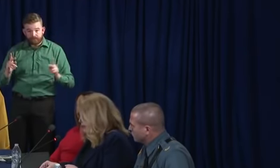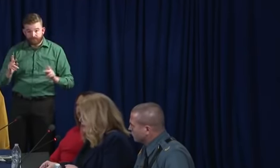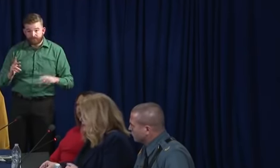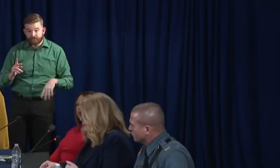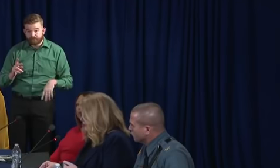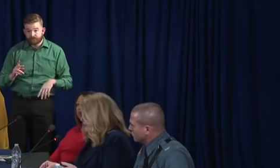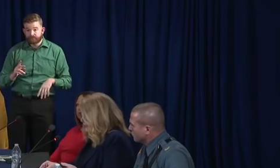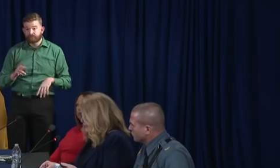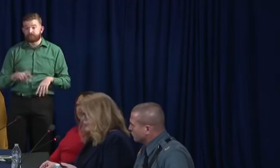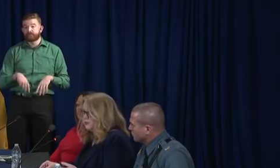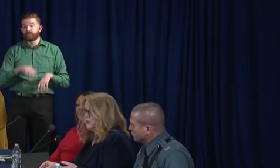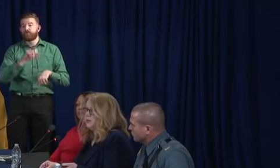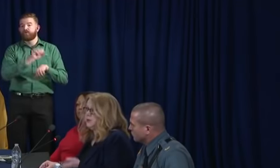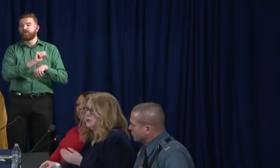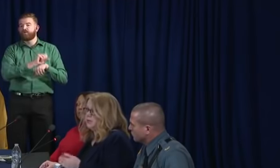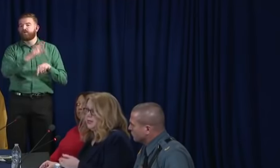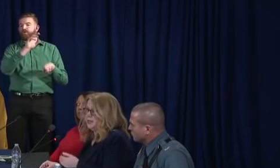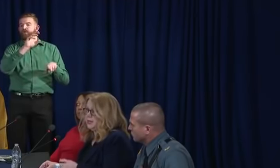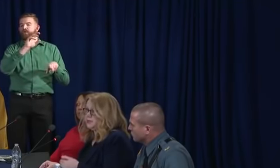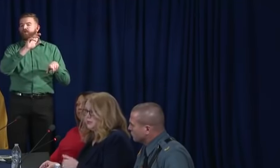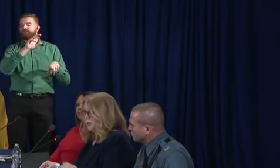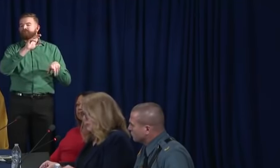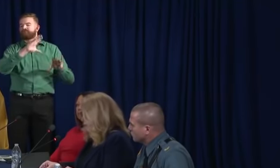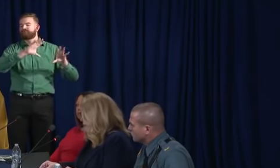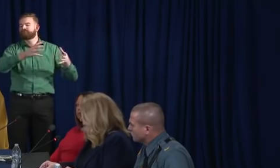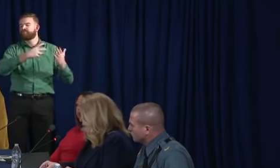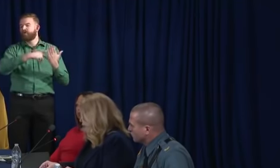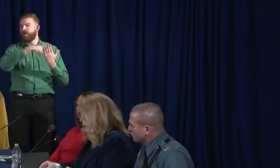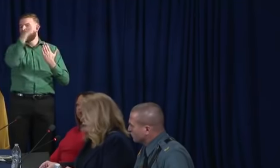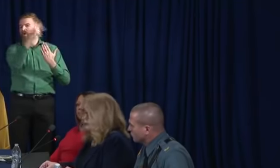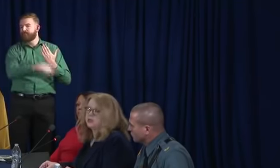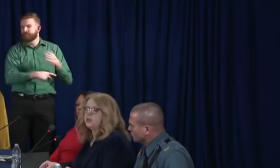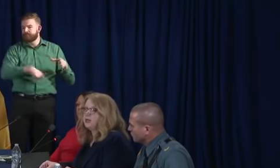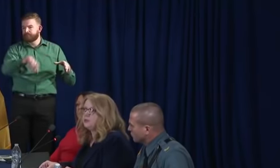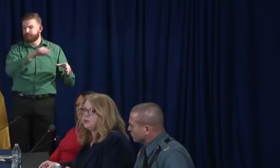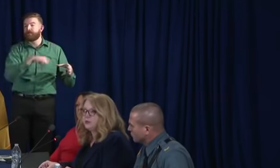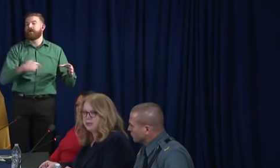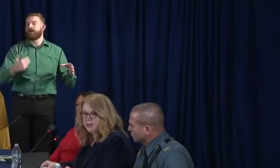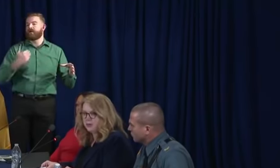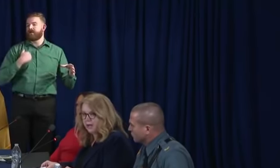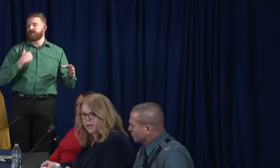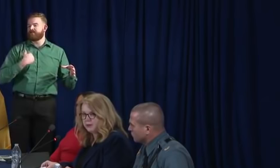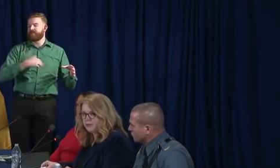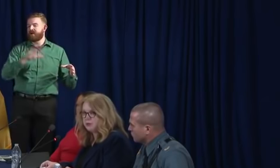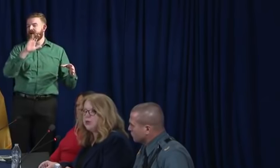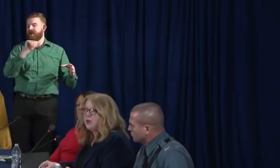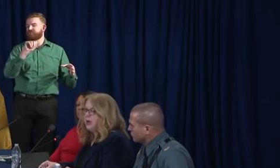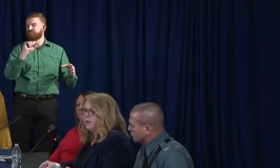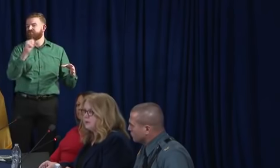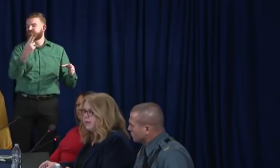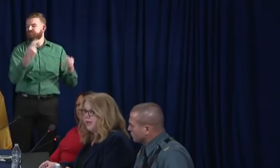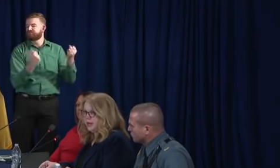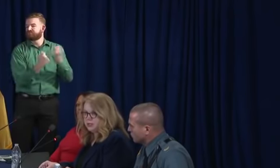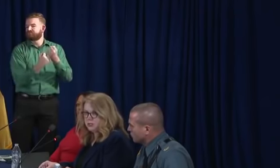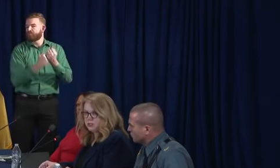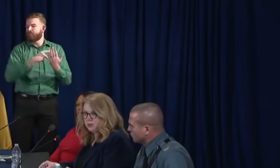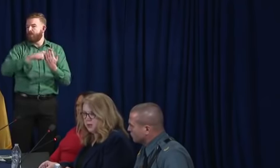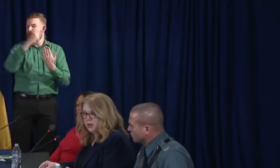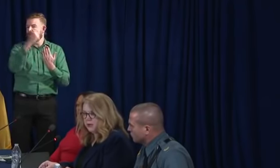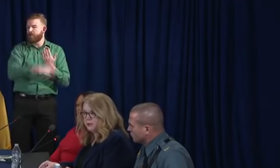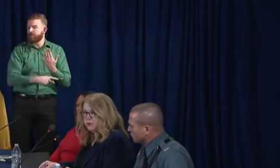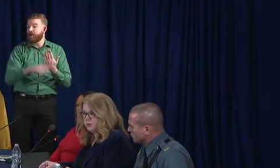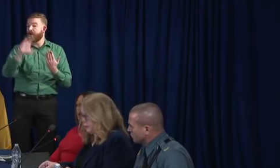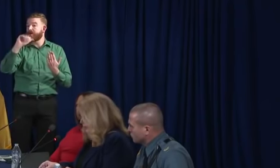program, for 60 days for anyone whose case was coming up for renewal in March or April so that they don't have to take action